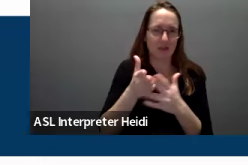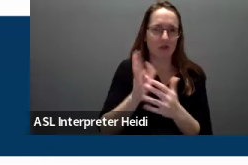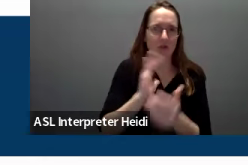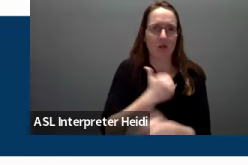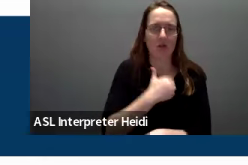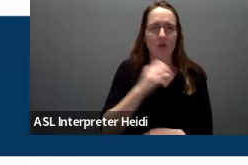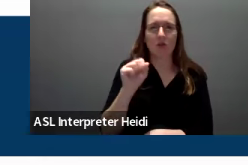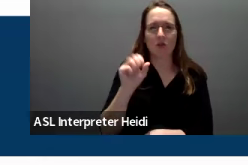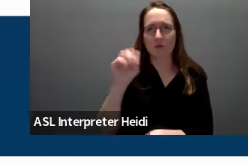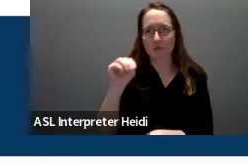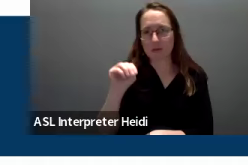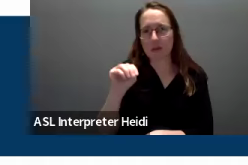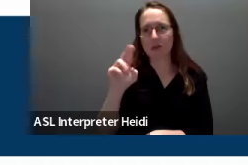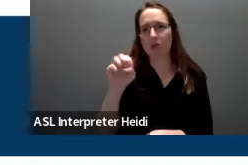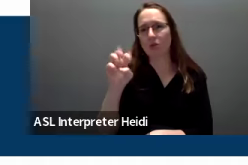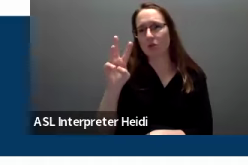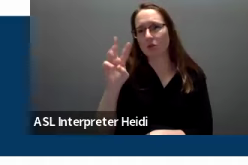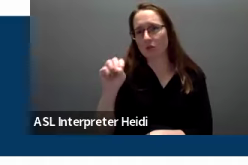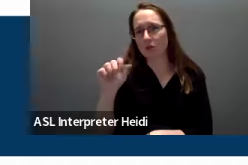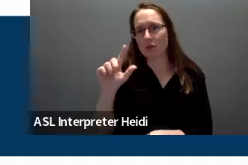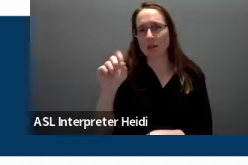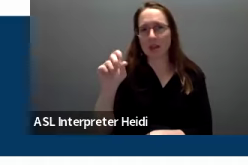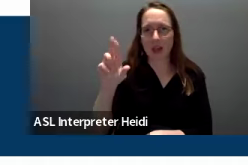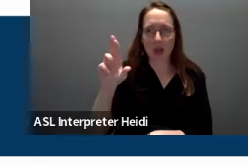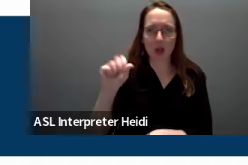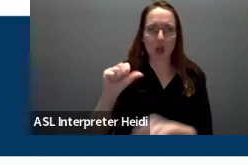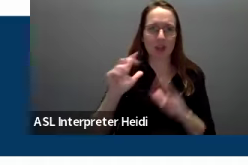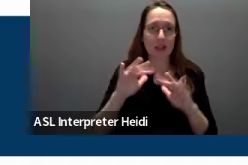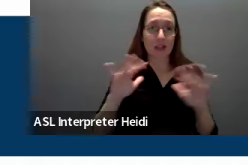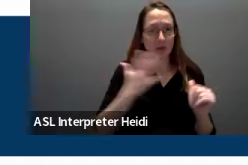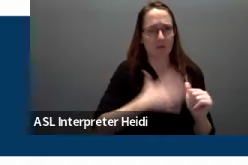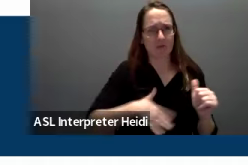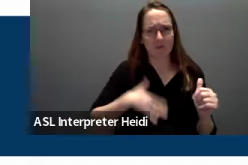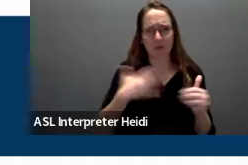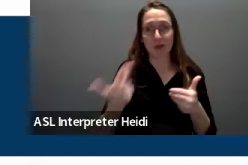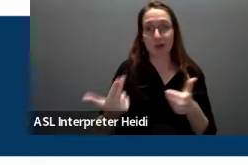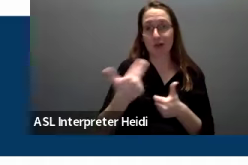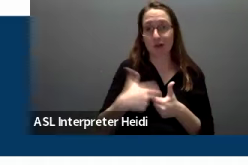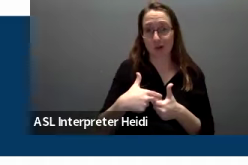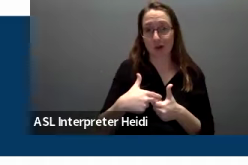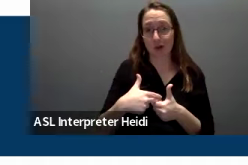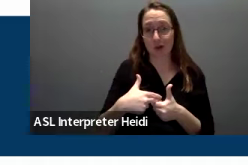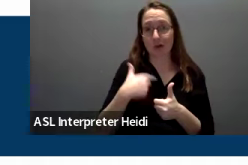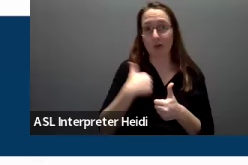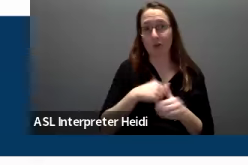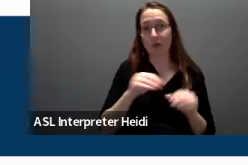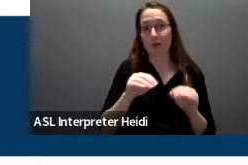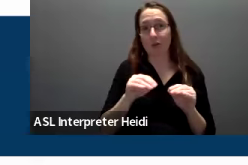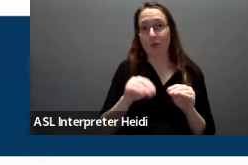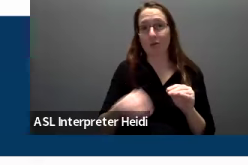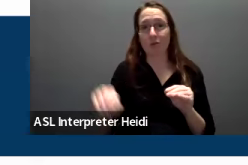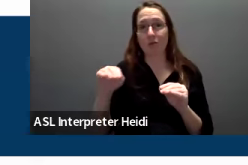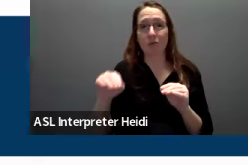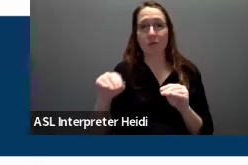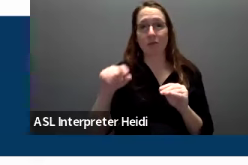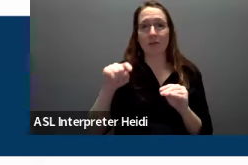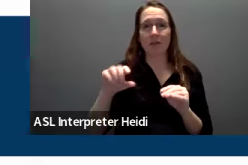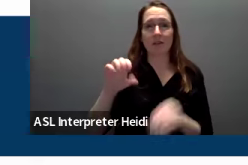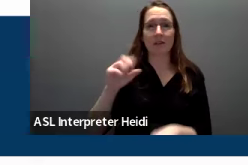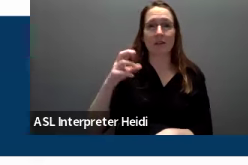media and newsletter, etc. Please do join us. We moved the sip and chat to a little bit of a